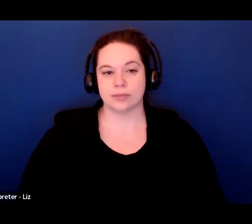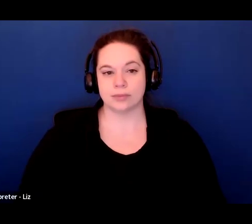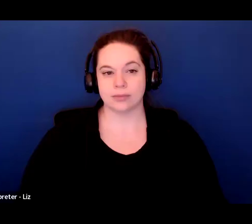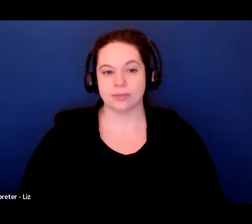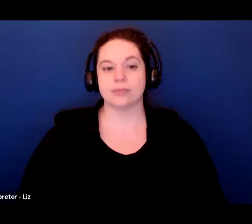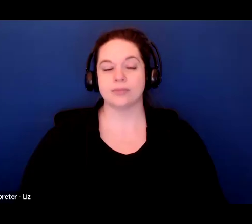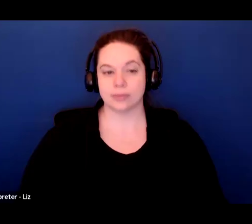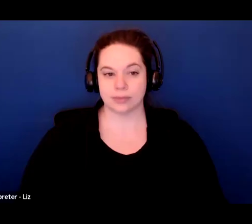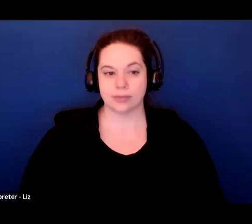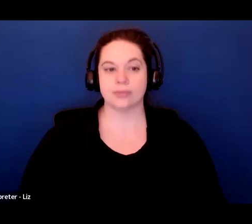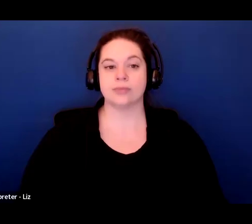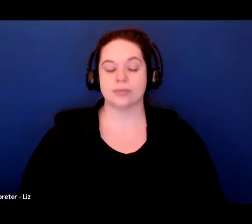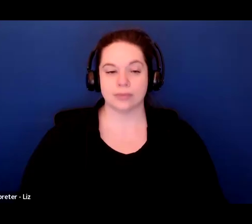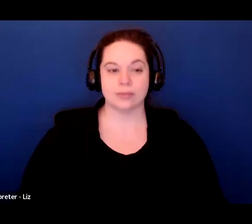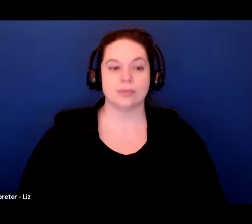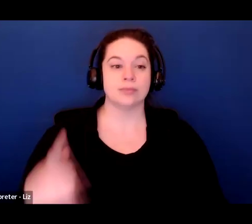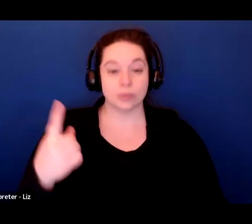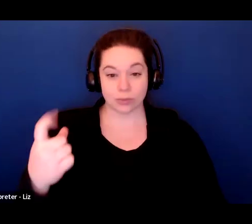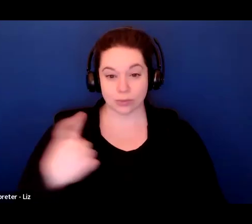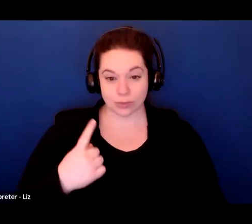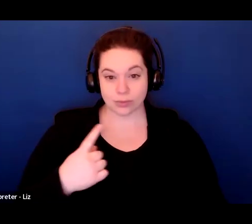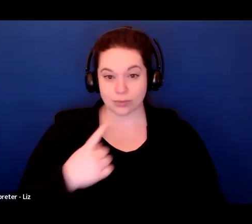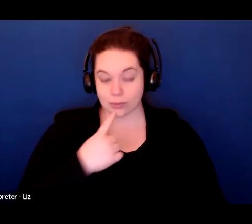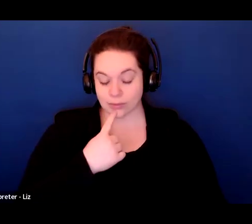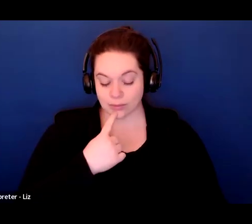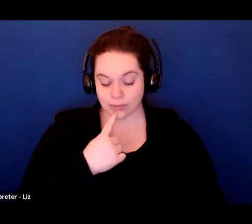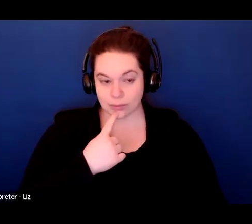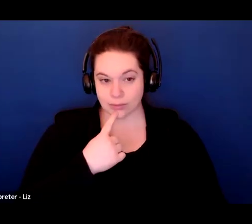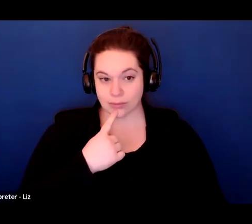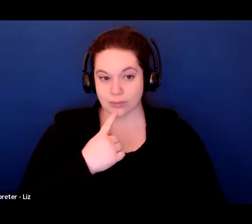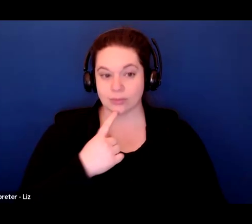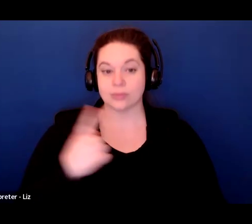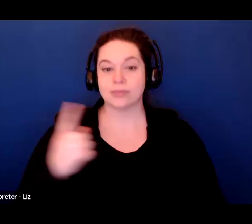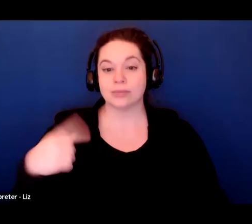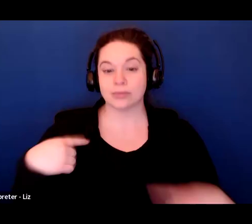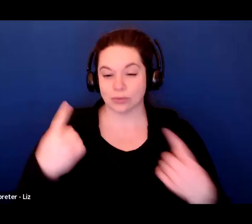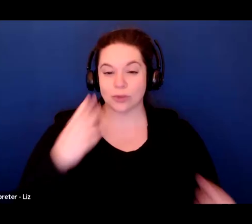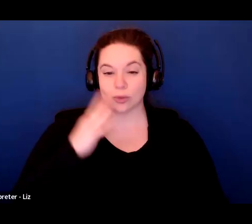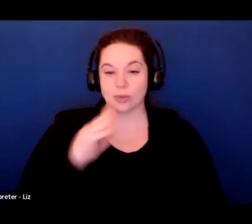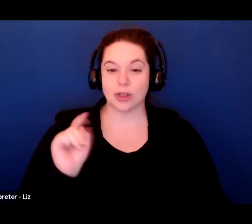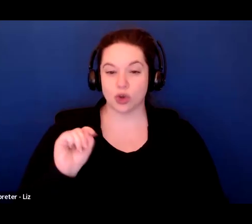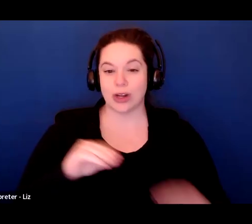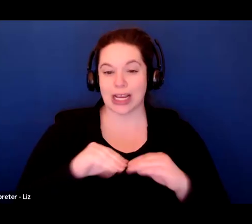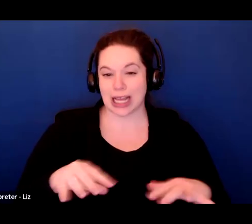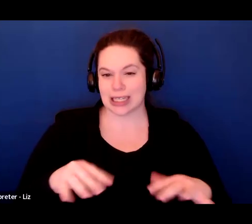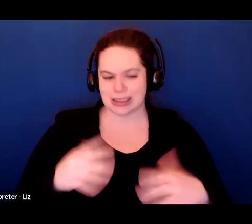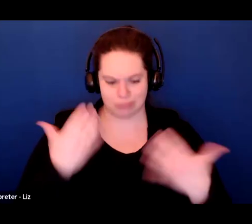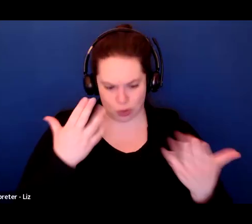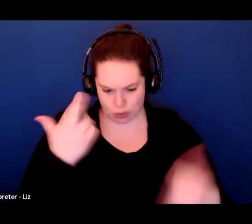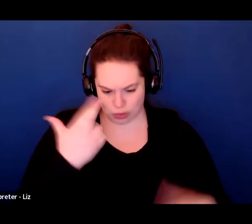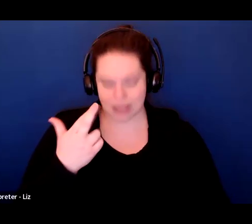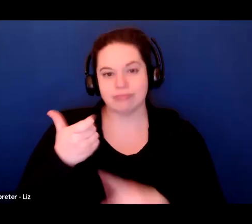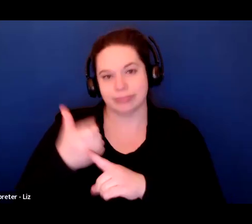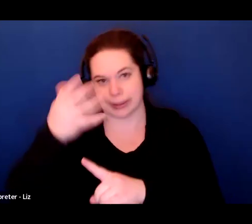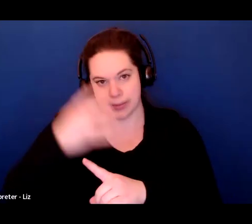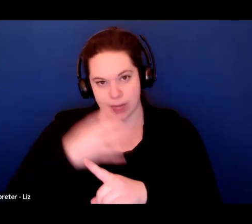okay, somebody wanted to know. Um, they've been having urinary incontinence for no reason. They're a male,